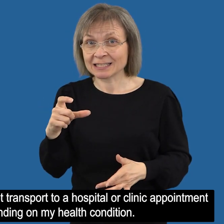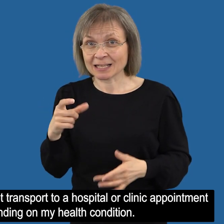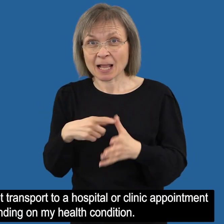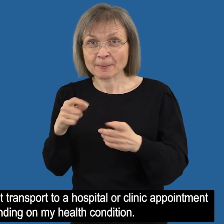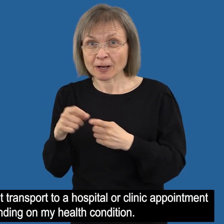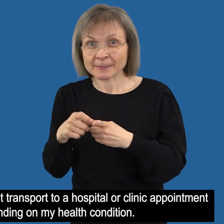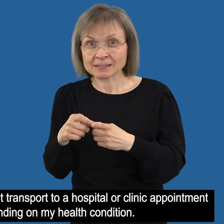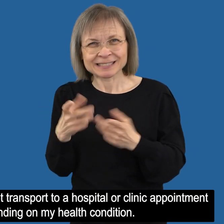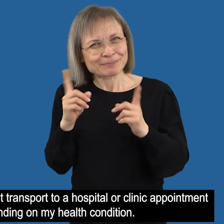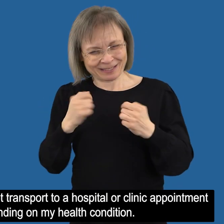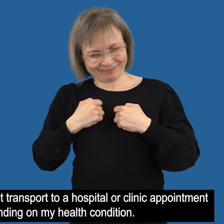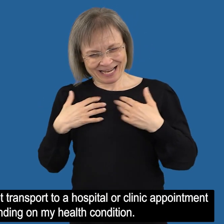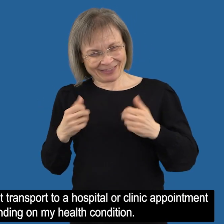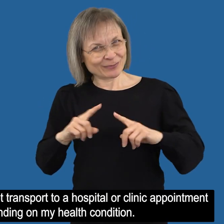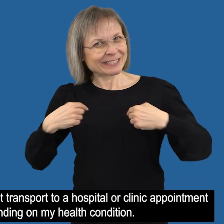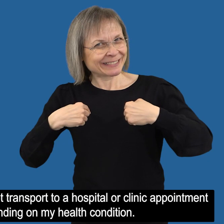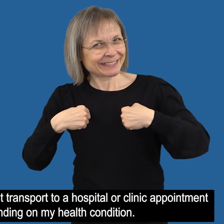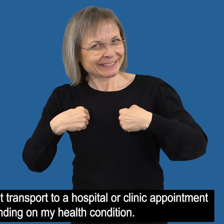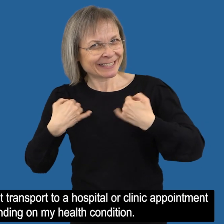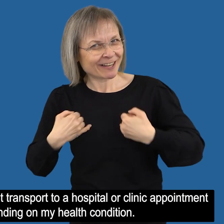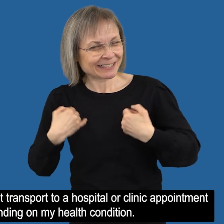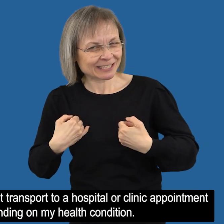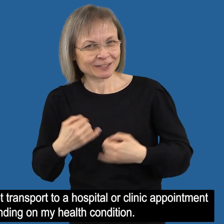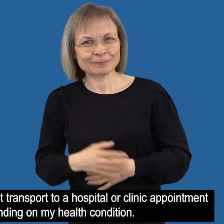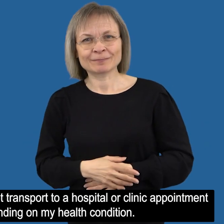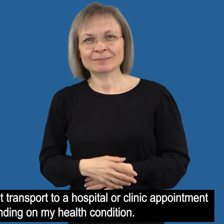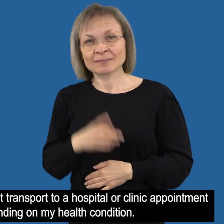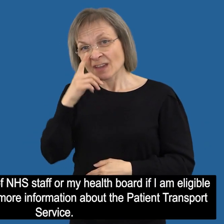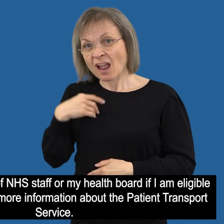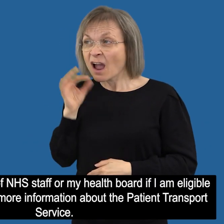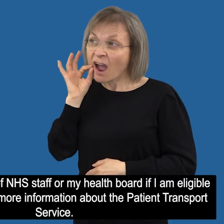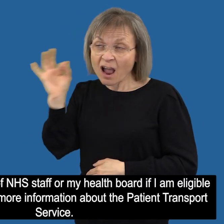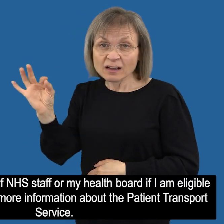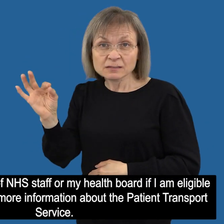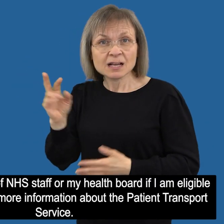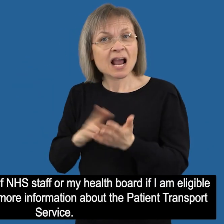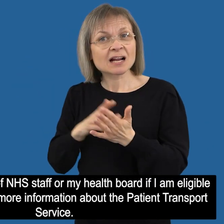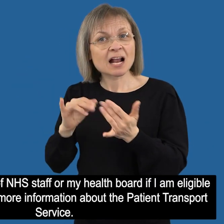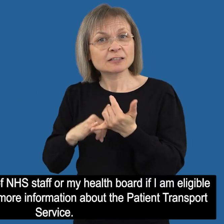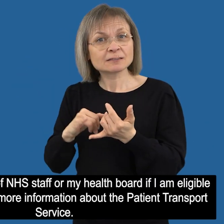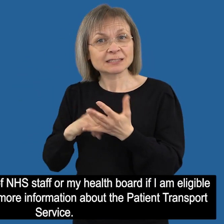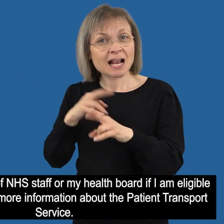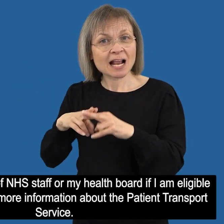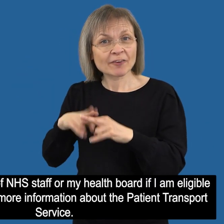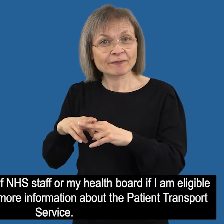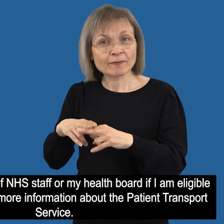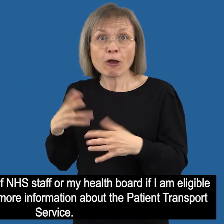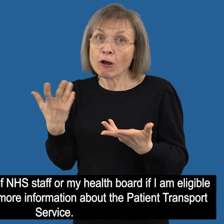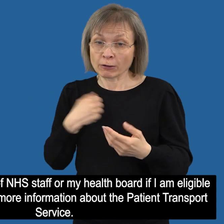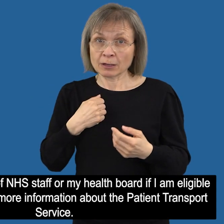I may be able to get transport to a hospital or clinic appointment depending on my health condition. I can ask a member of